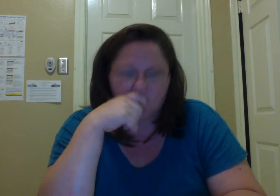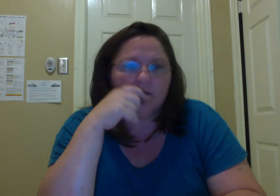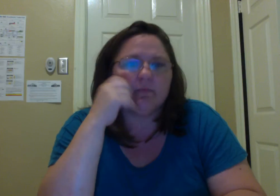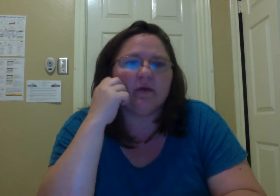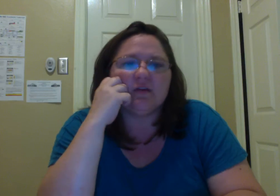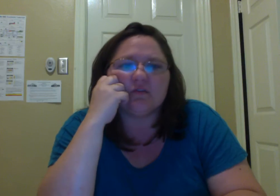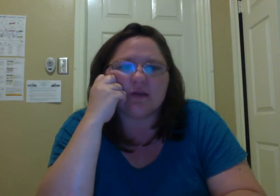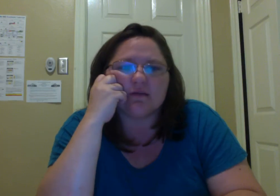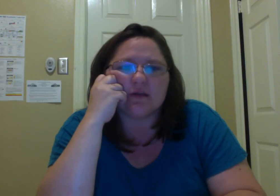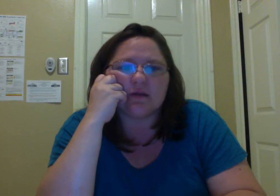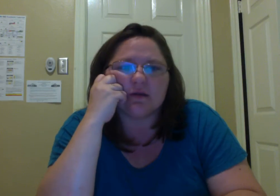Page 19.